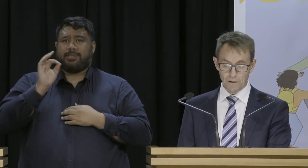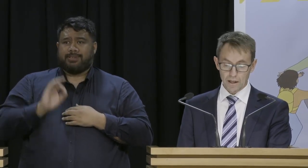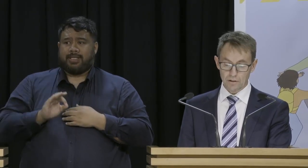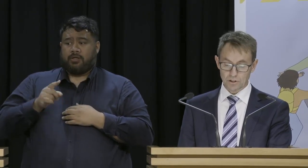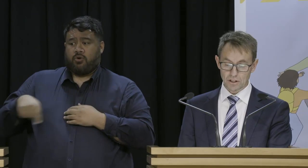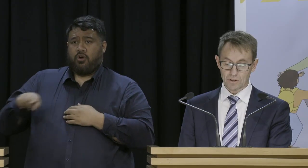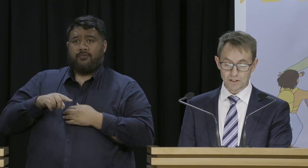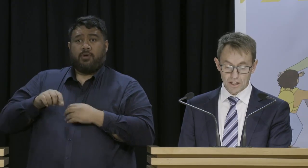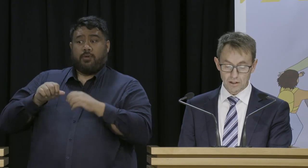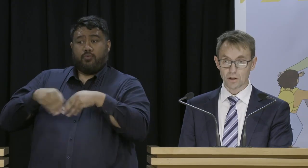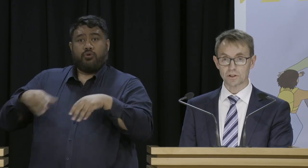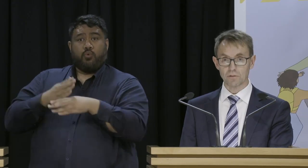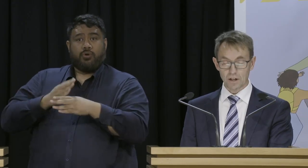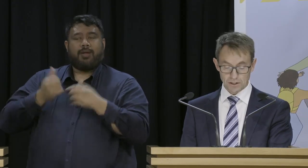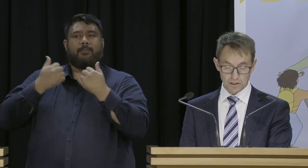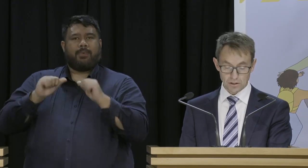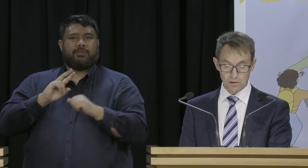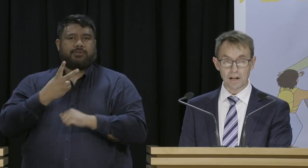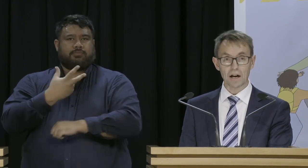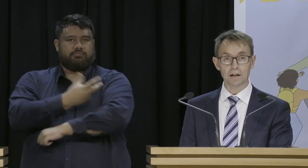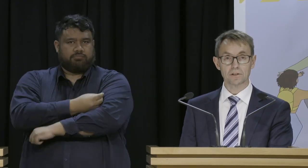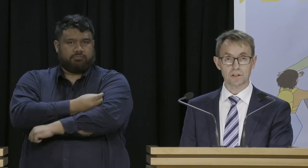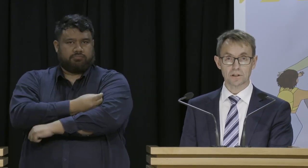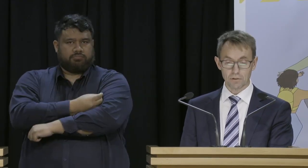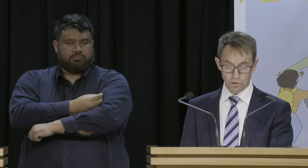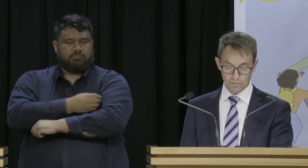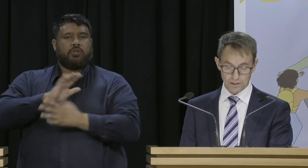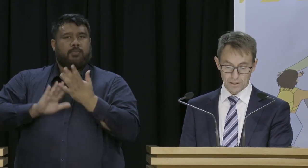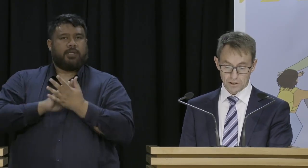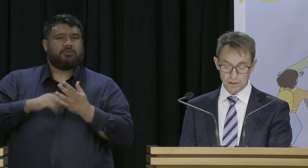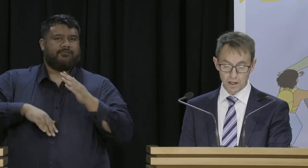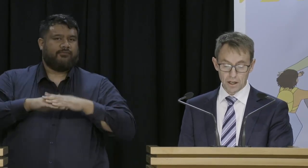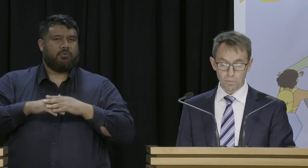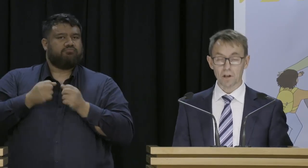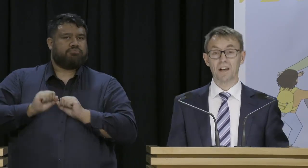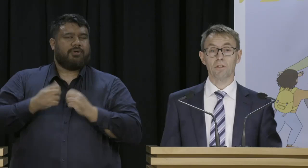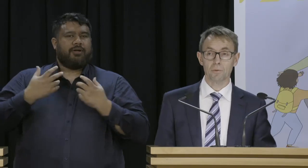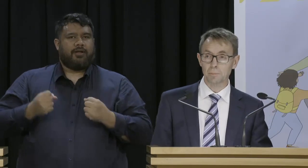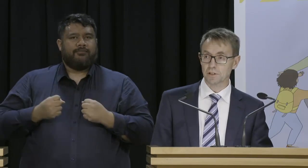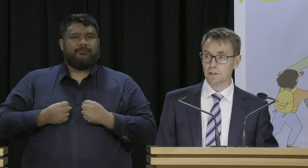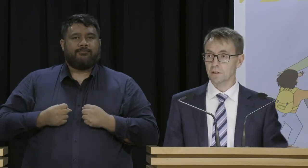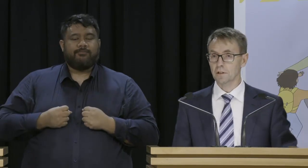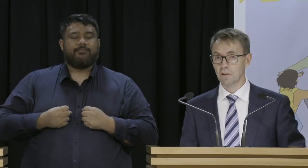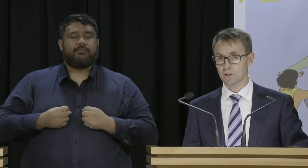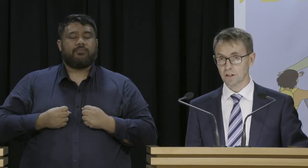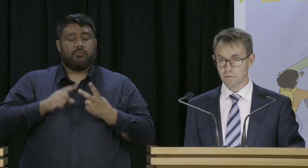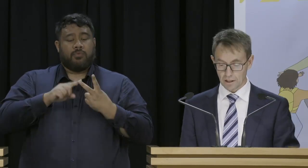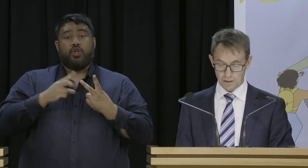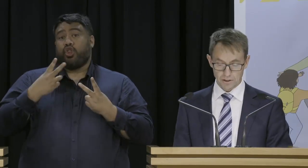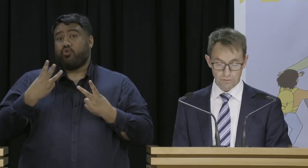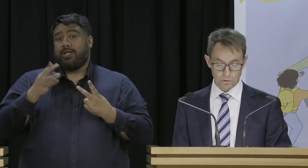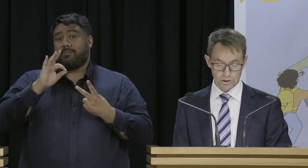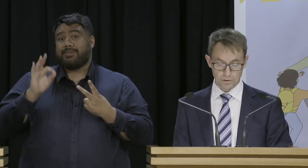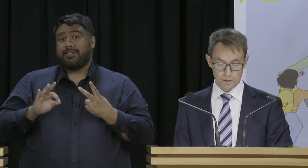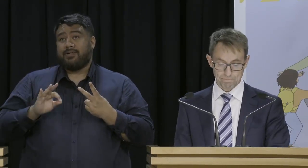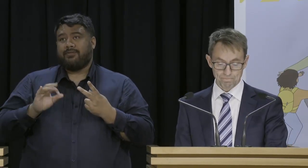register have received their second dose of the vaccine, so they are considered fully vaccinated, while another 3% have received at